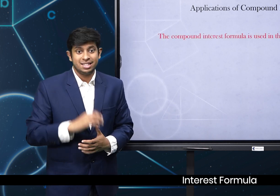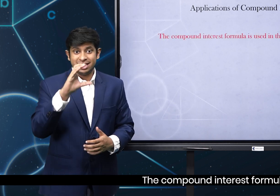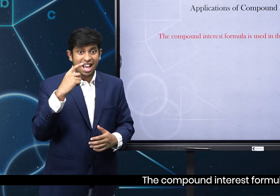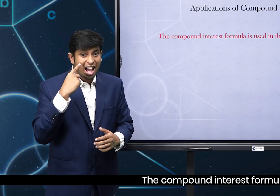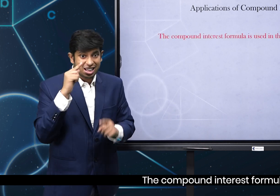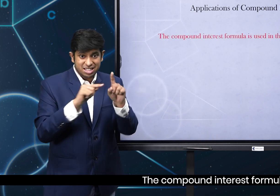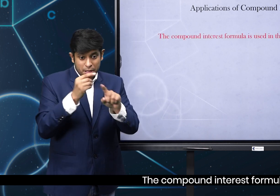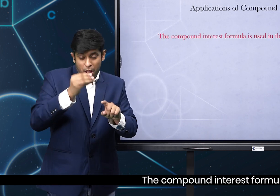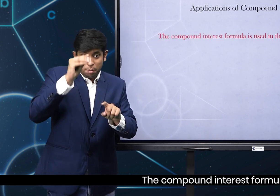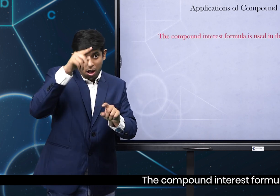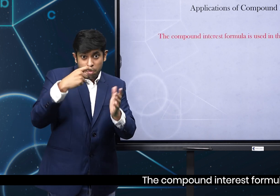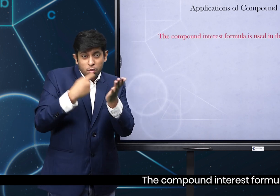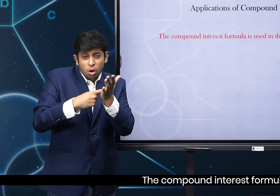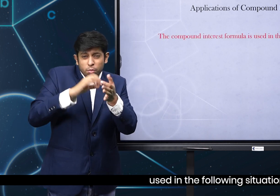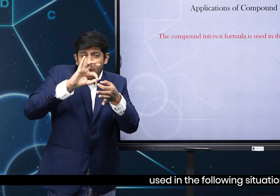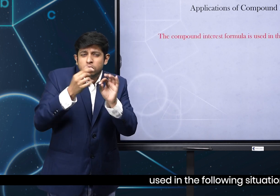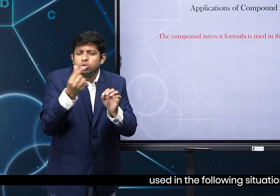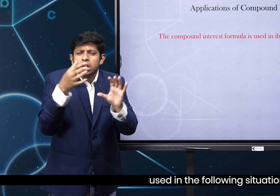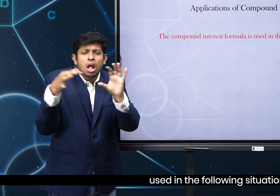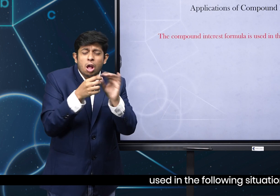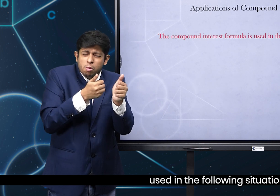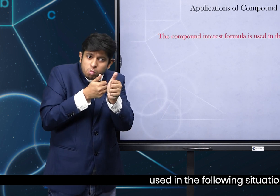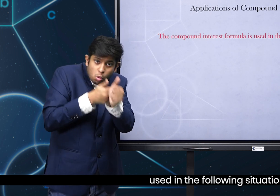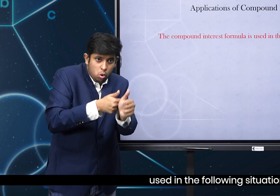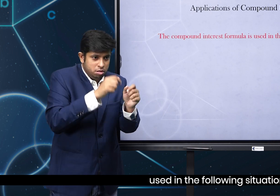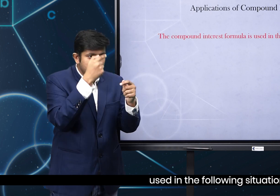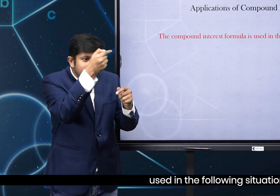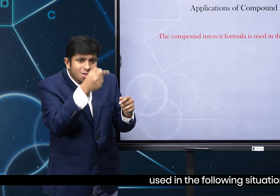The compound interest formula is used in the following situations.